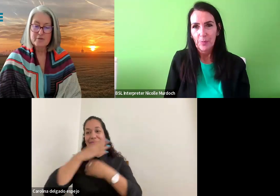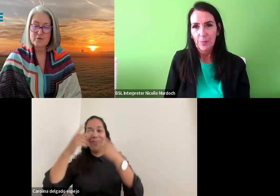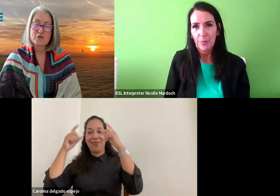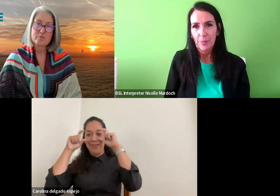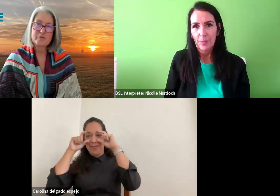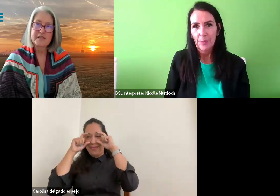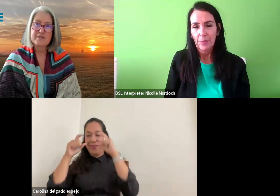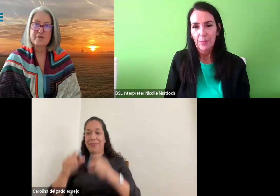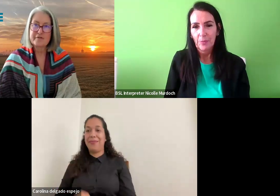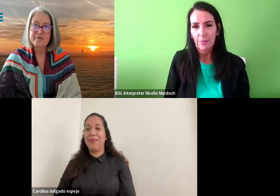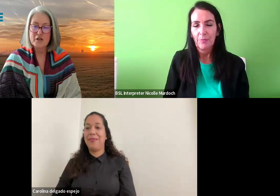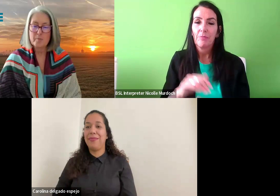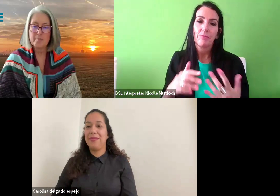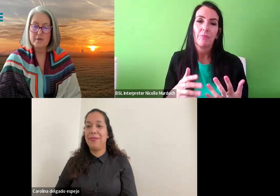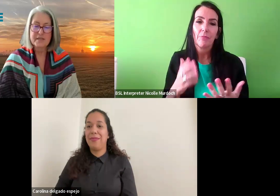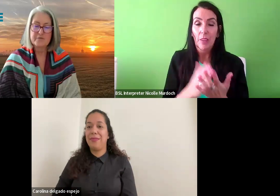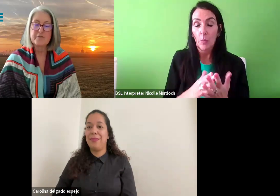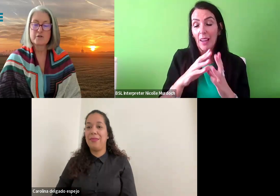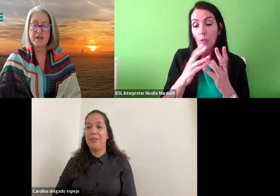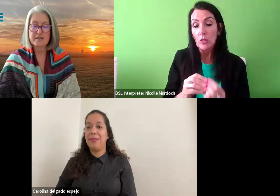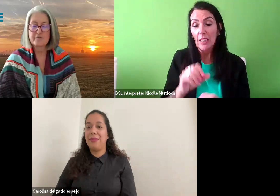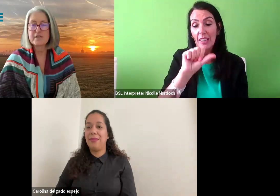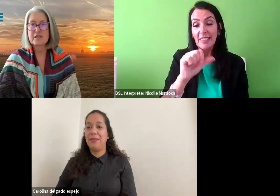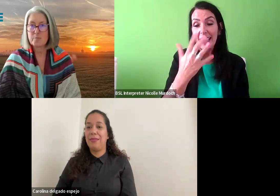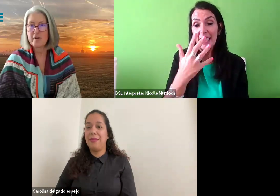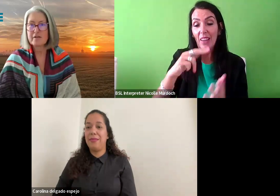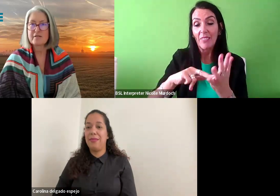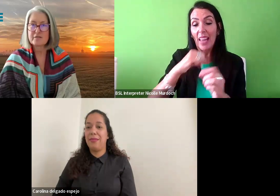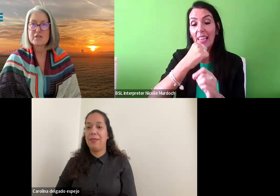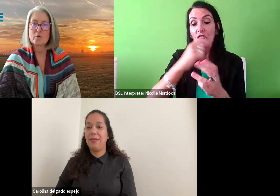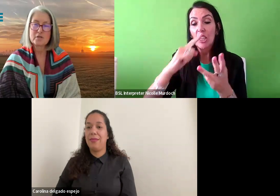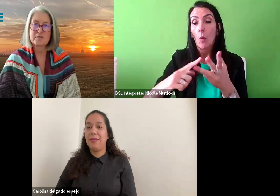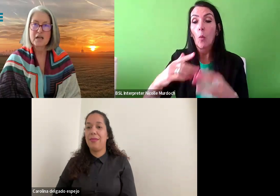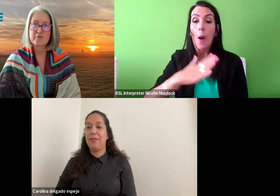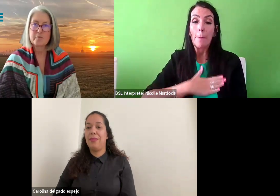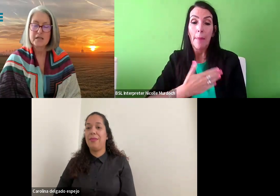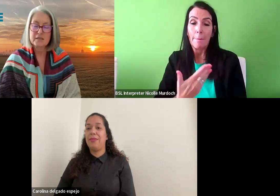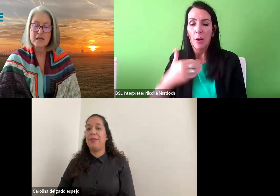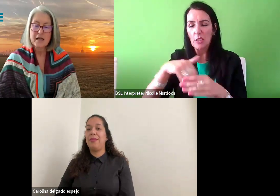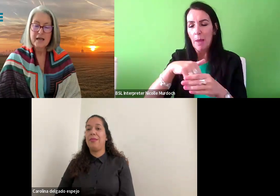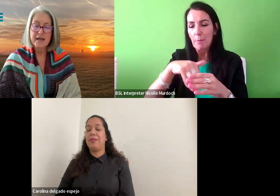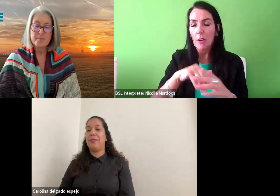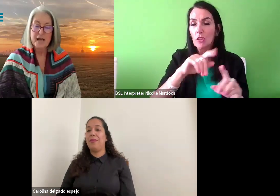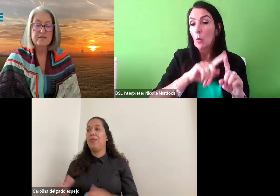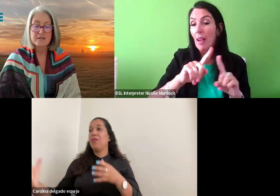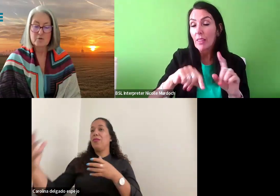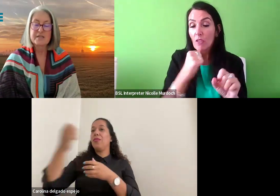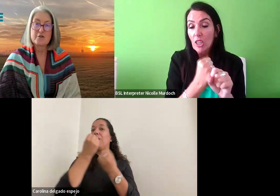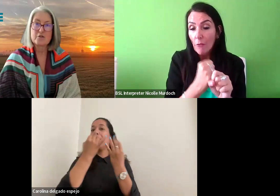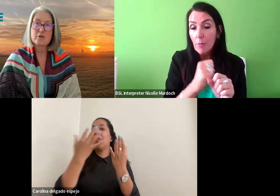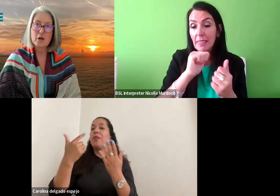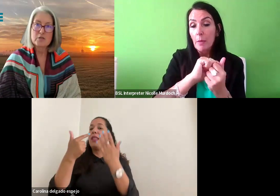NetHope is a consortium of 65 NGO members, and we work together with our partners, with donors, with governments, and